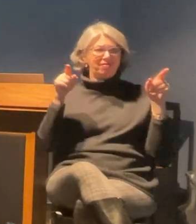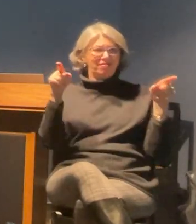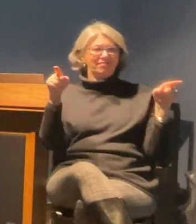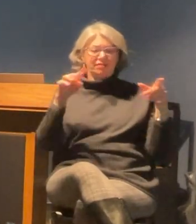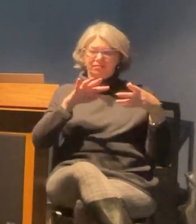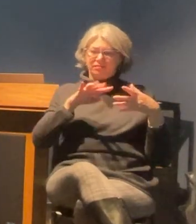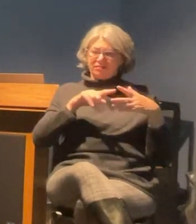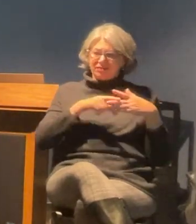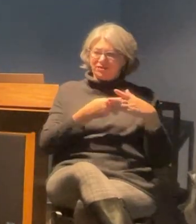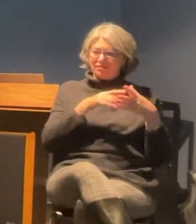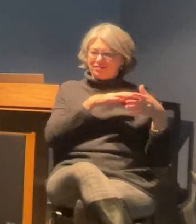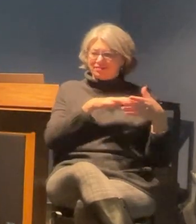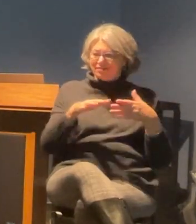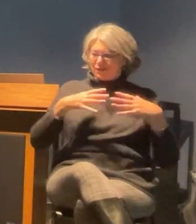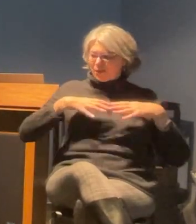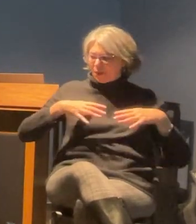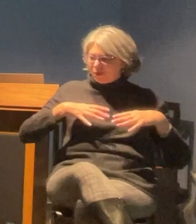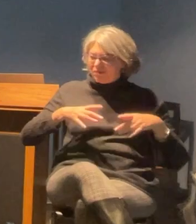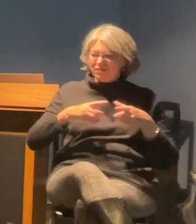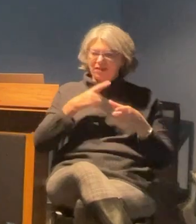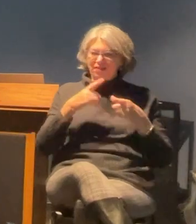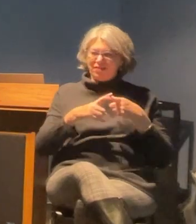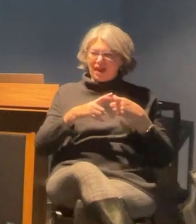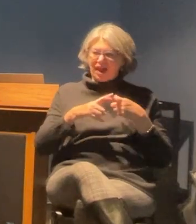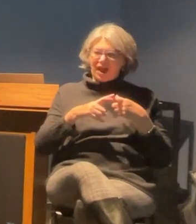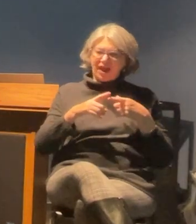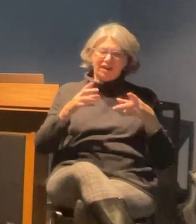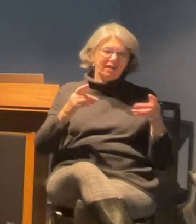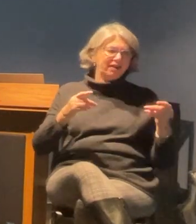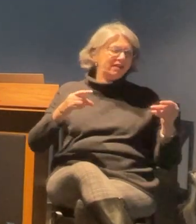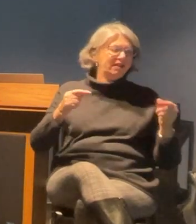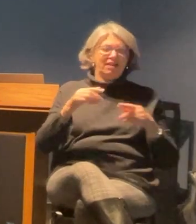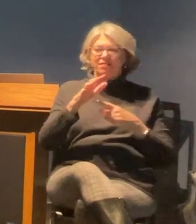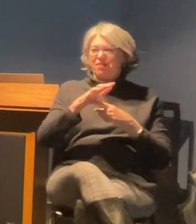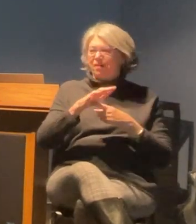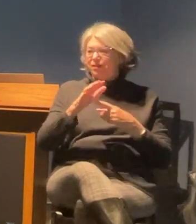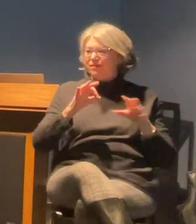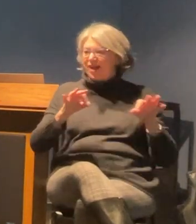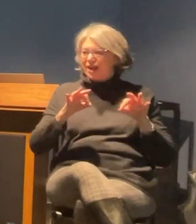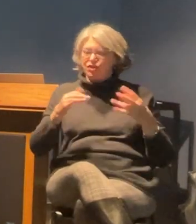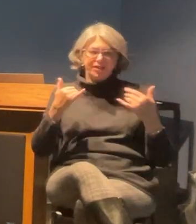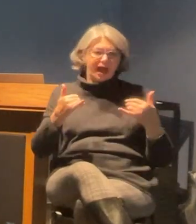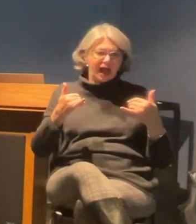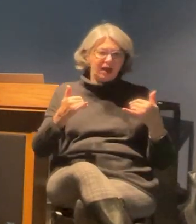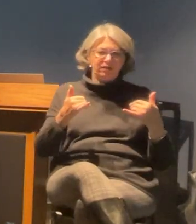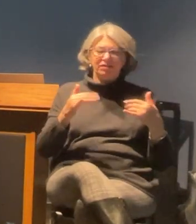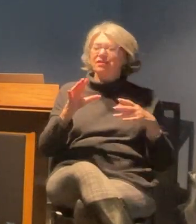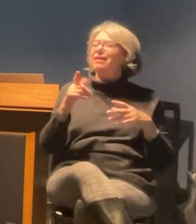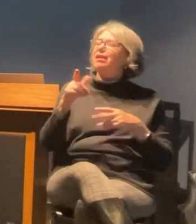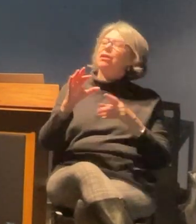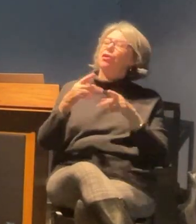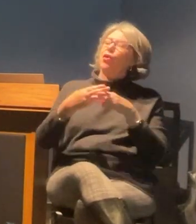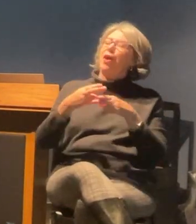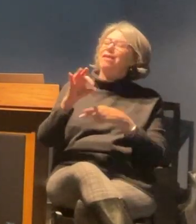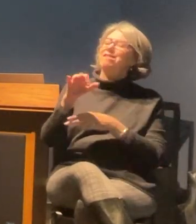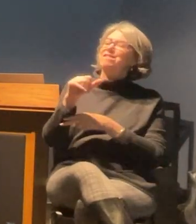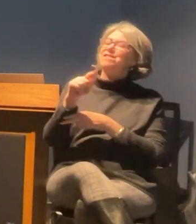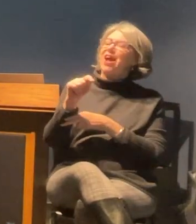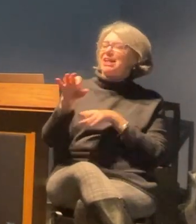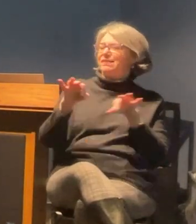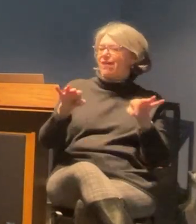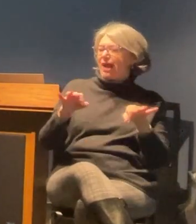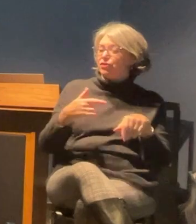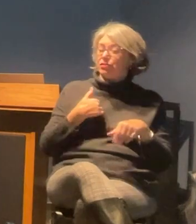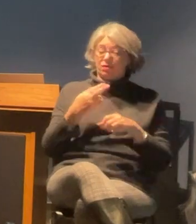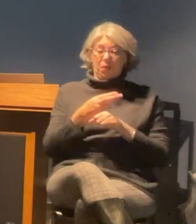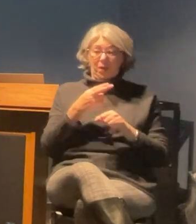my clothing, and then the fast fashion industry nowadays, it's ultra fast fashion industry, I was wearing